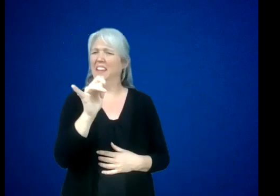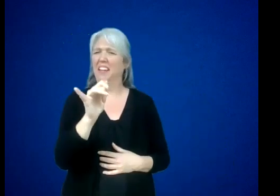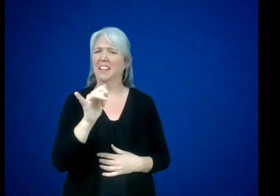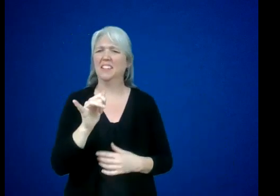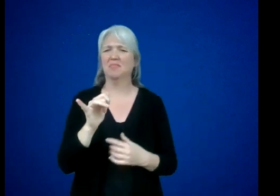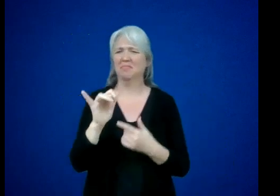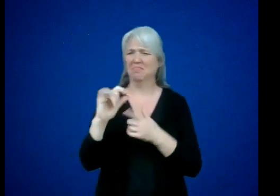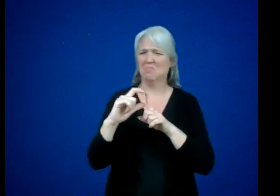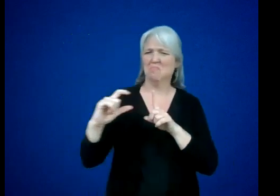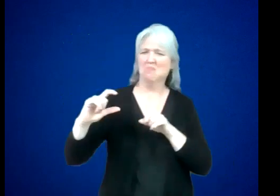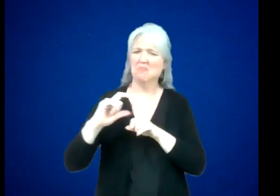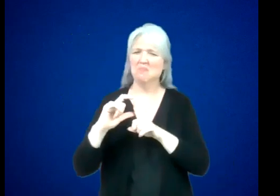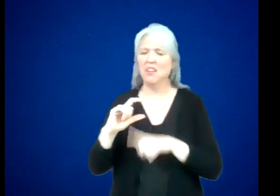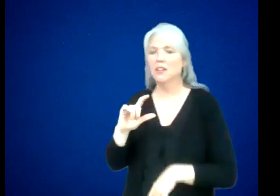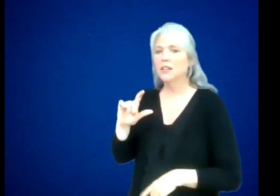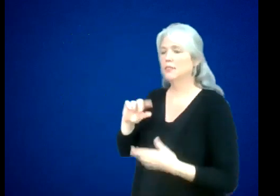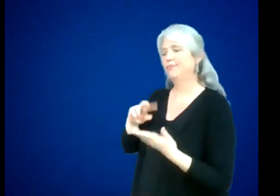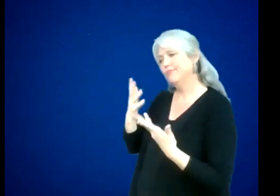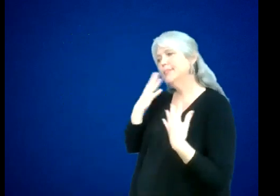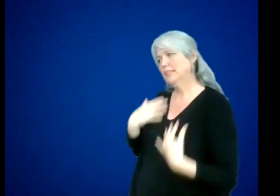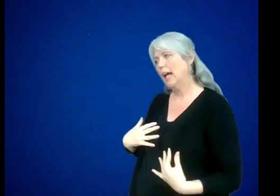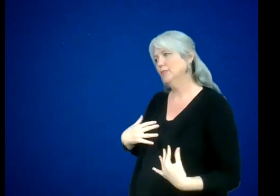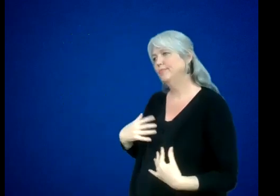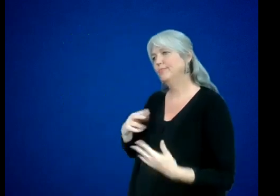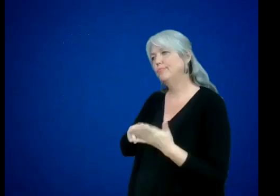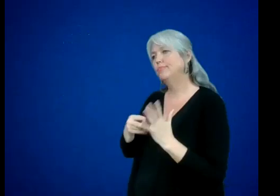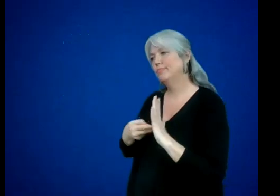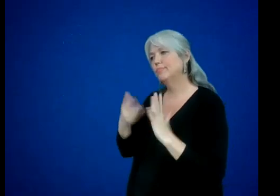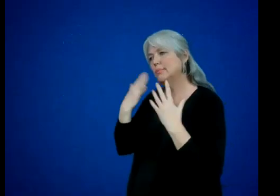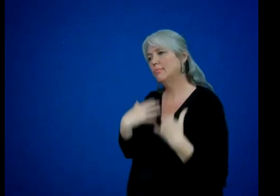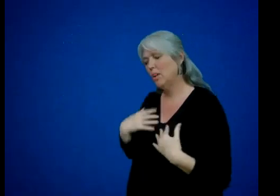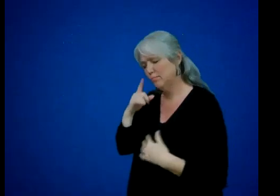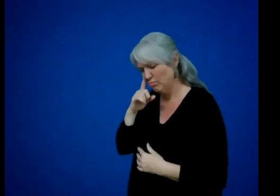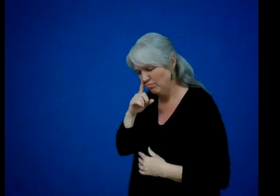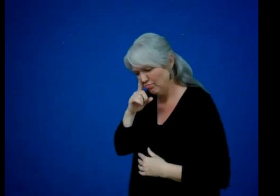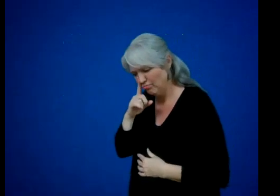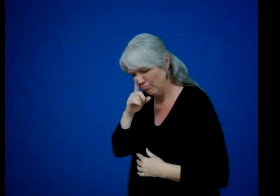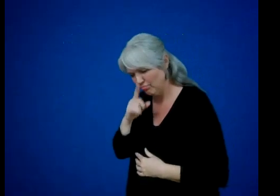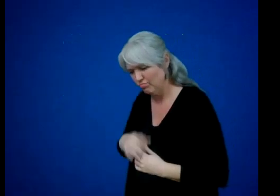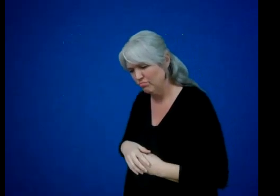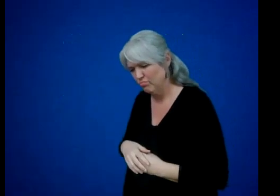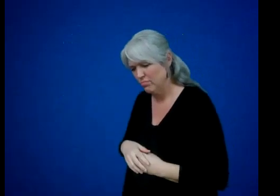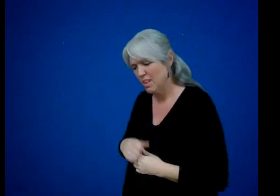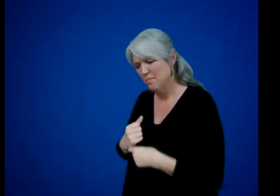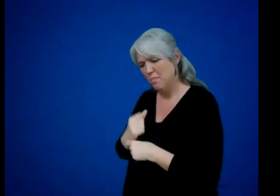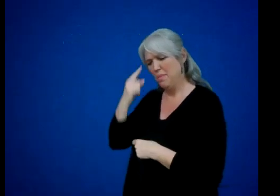"Sad," said the preacher. He rubbed his nose some more. "It makes me think of your mother."